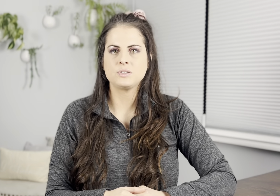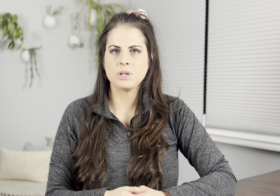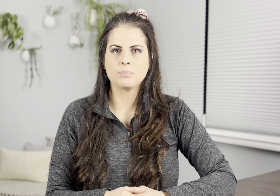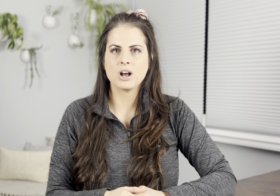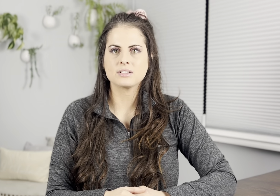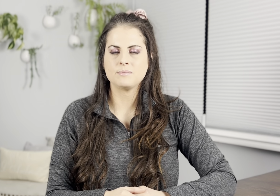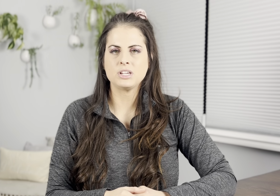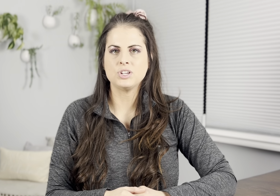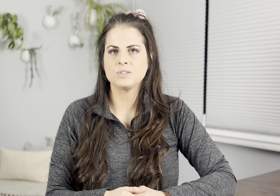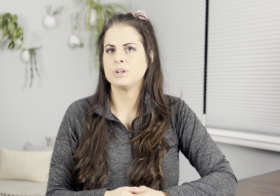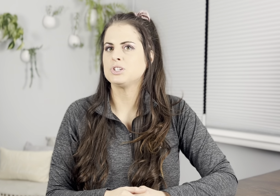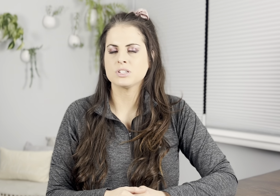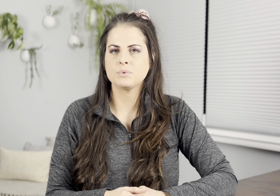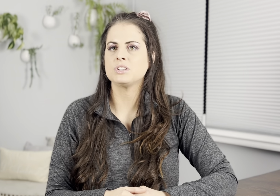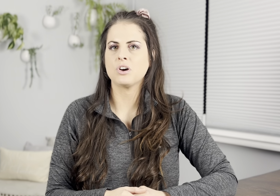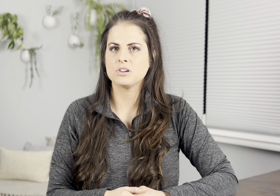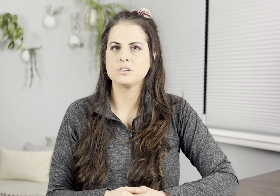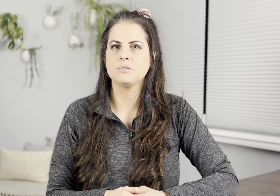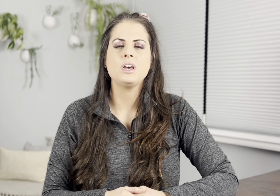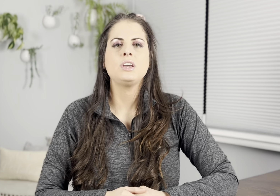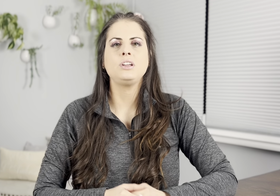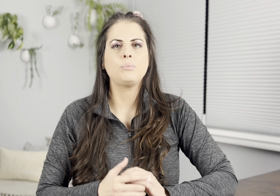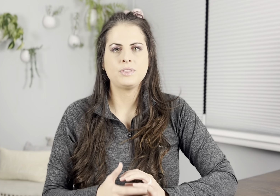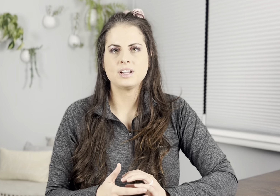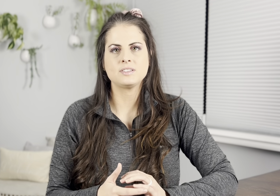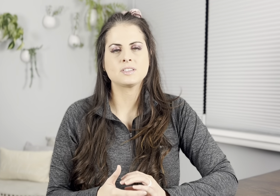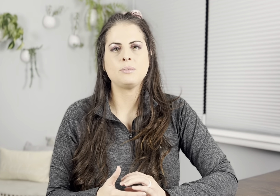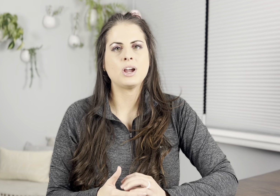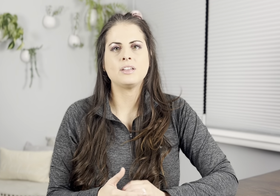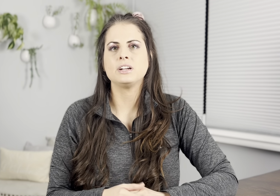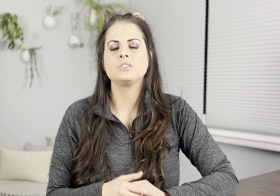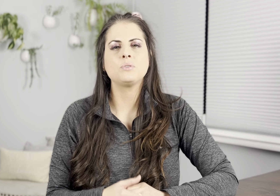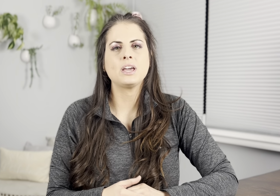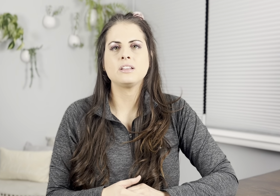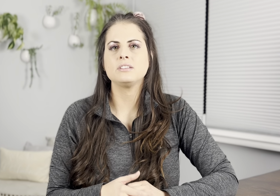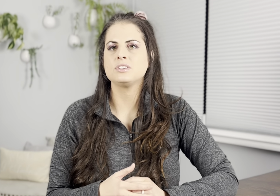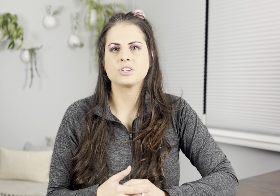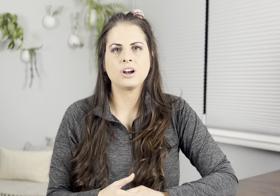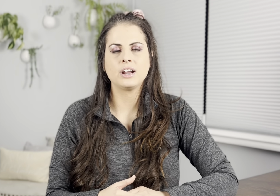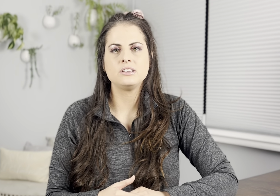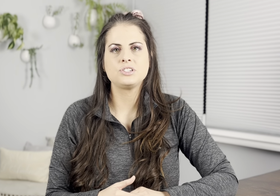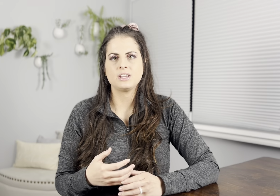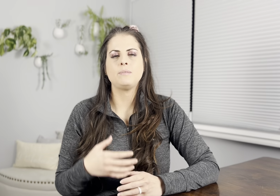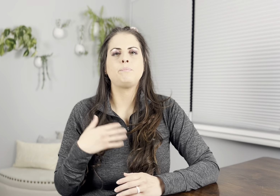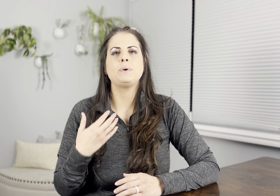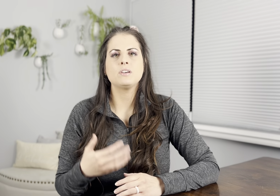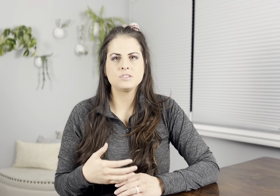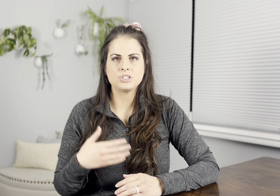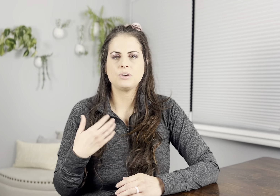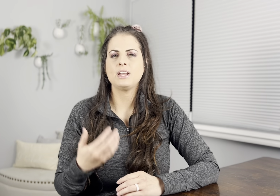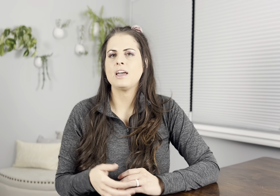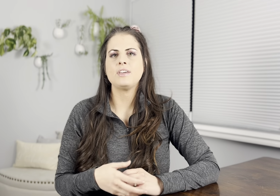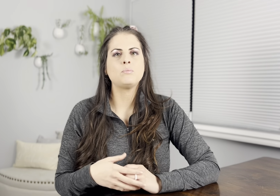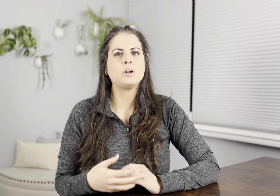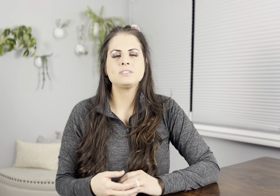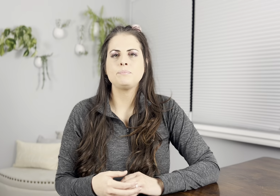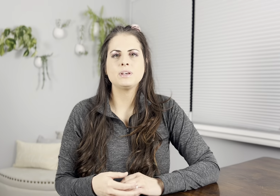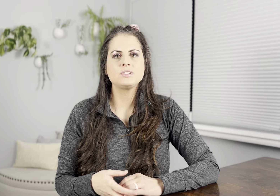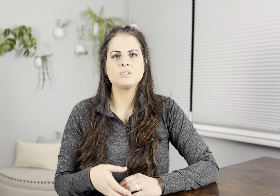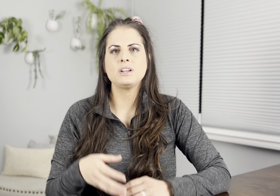be approximations, but I just wanted to also, you know, put that disclaimer out there. Don't get discouraged. It builds to it. And then once it builds to it, it's